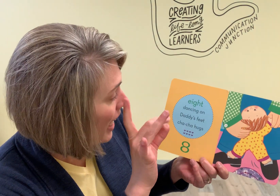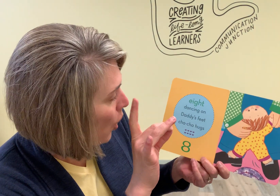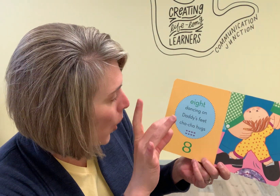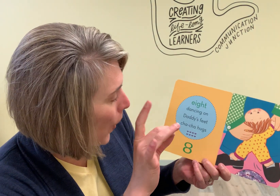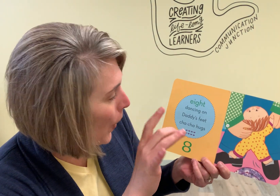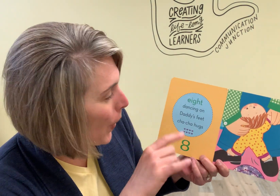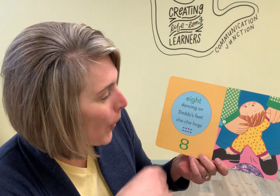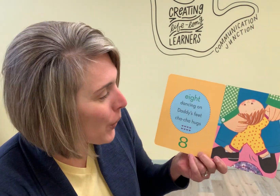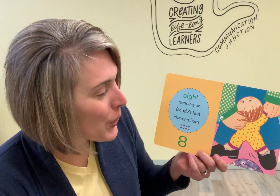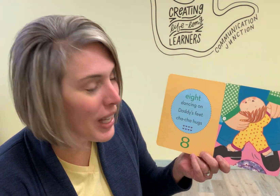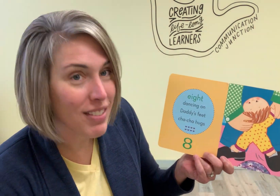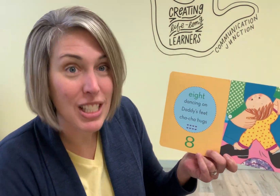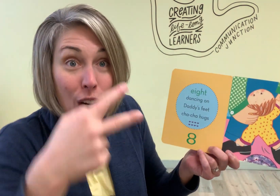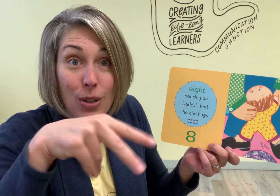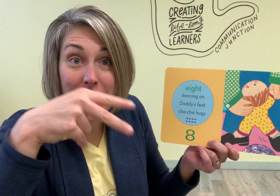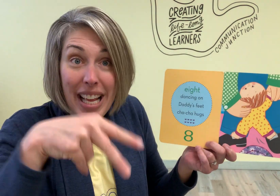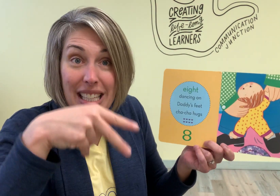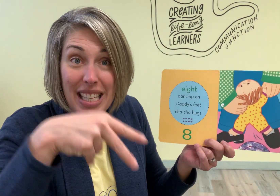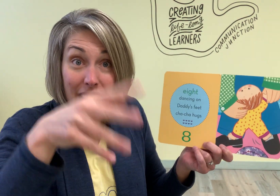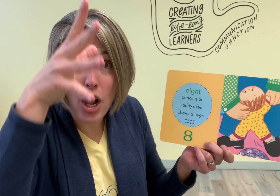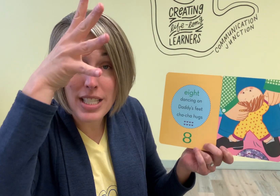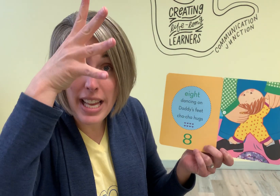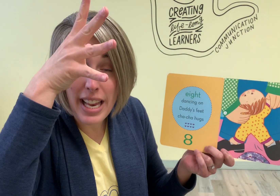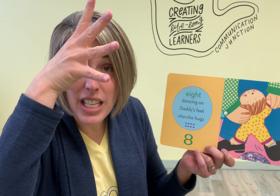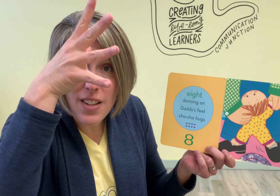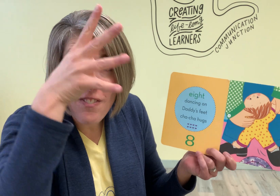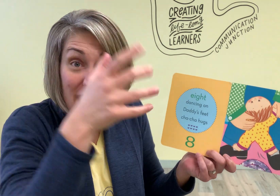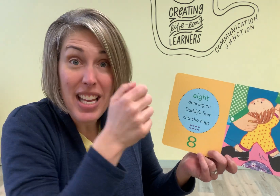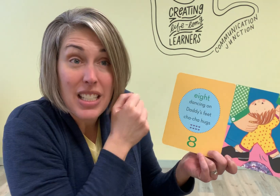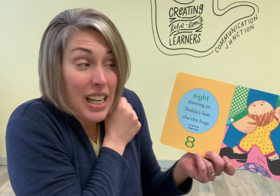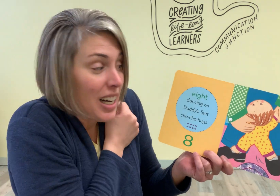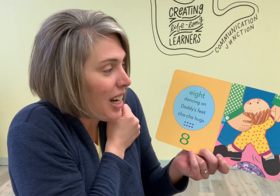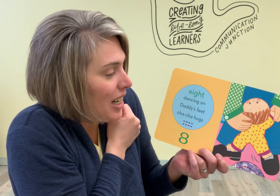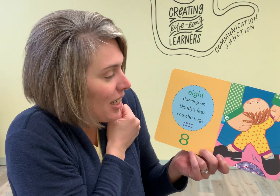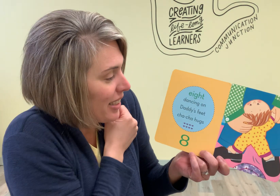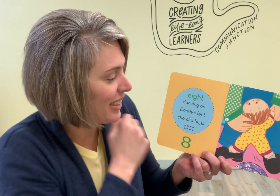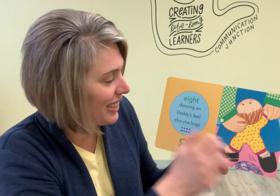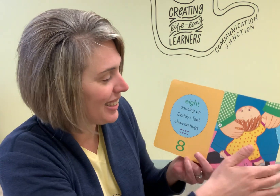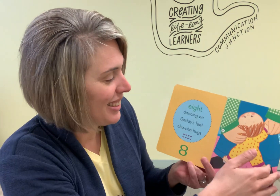8. Oh, who loves to go dancing on Daddy's feet? Hugs.